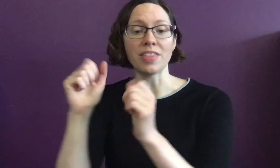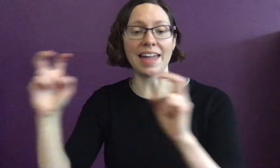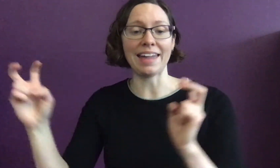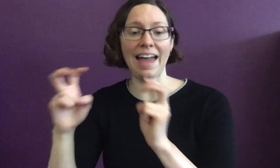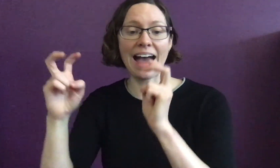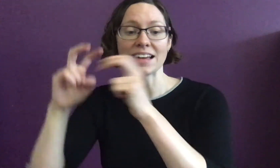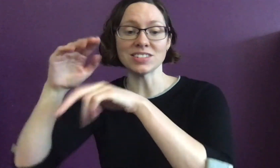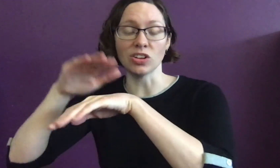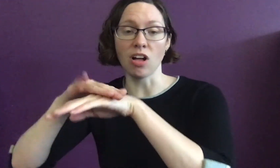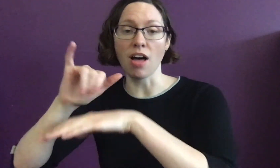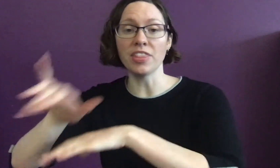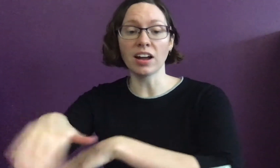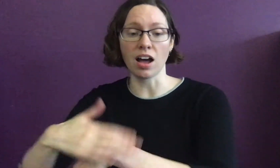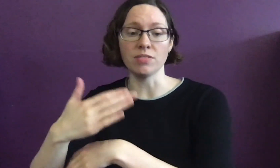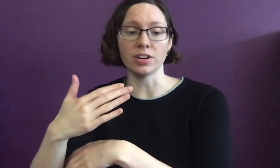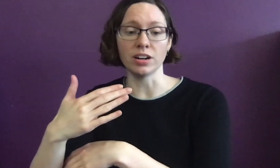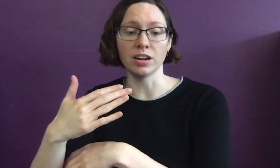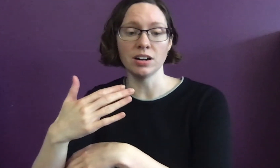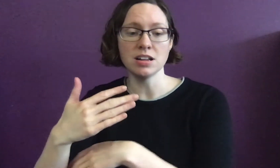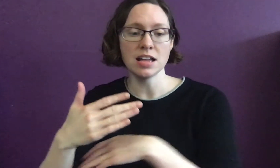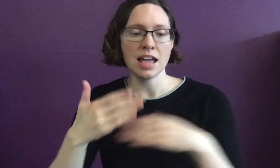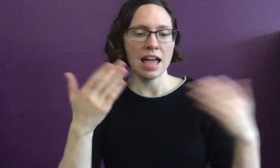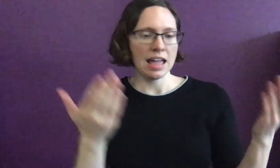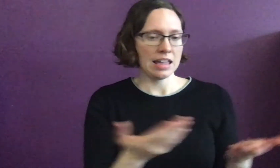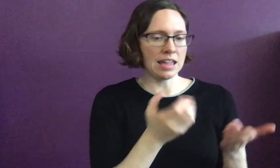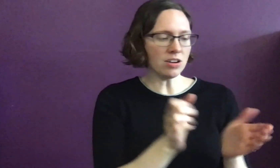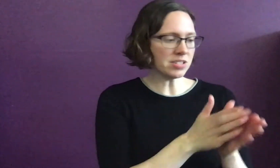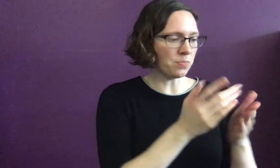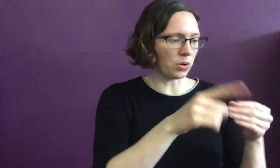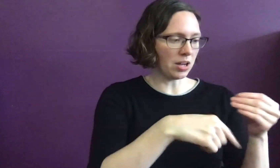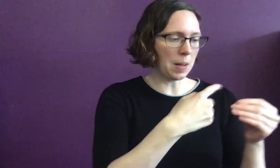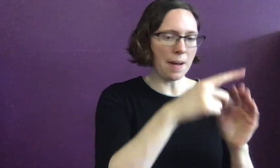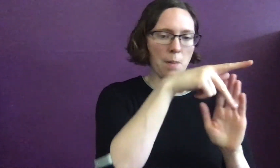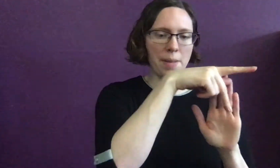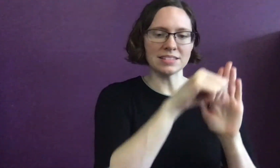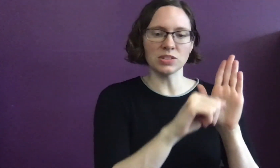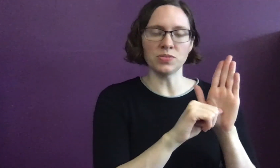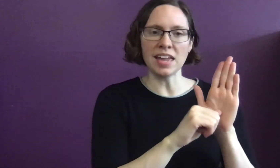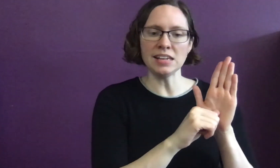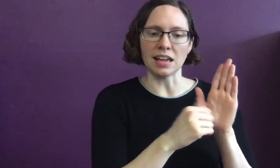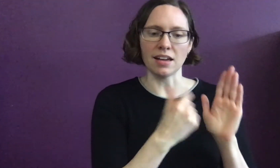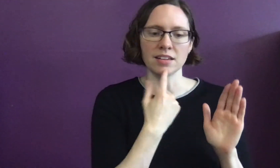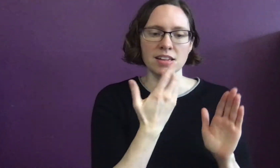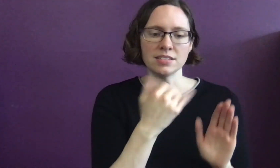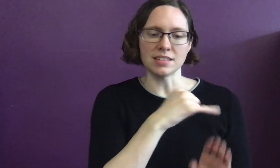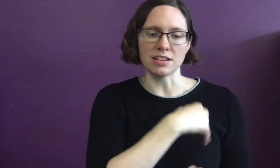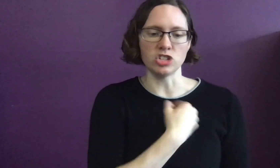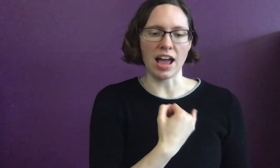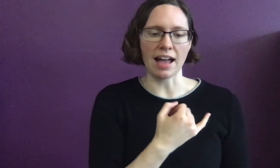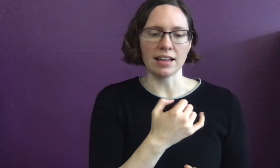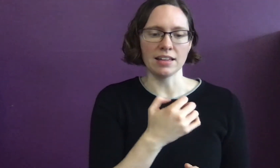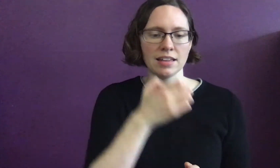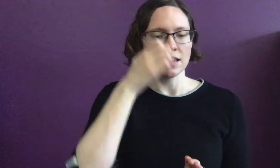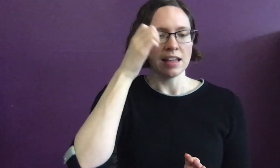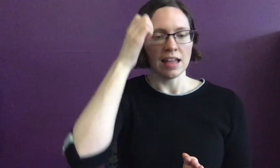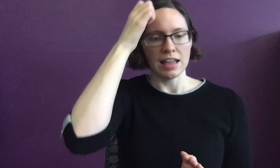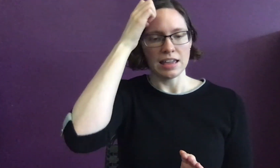a castle on the cover. "Here's a book about Pennsylvania," said Jack.